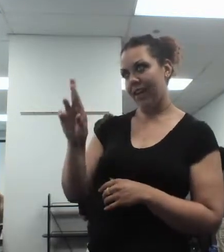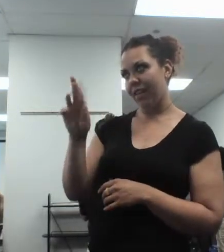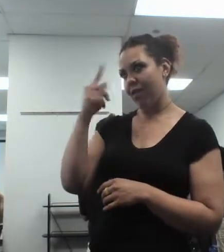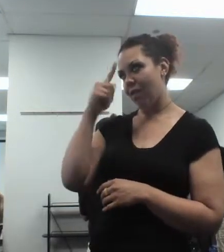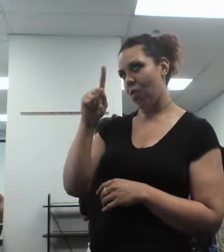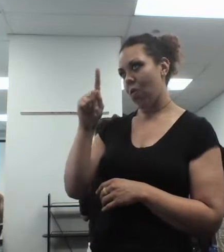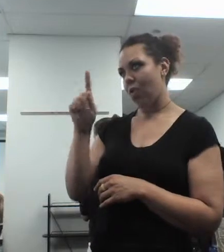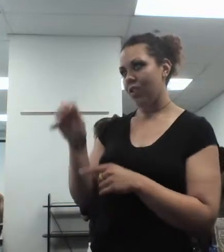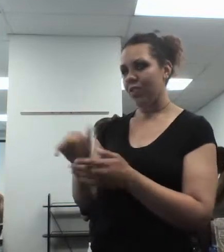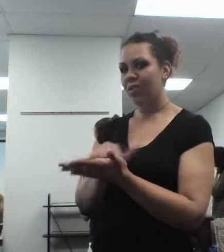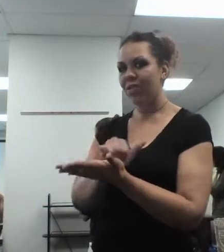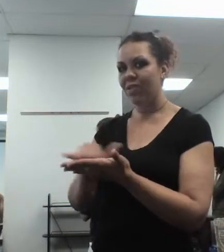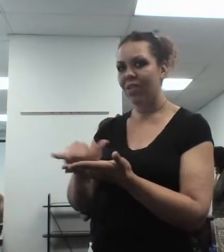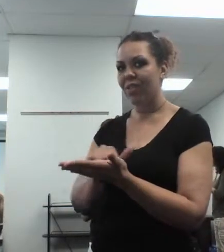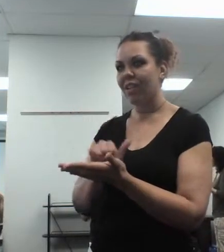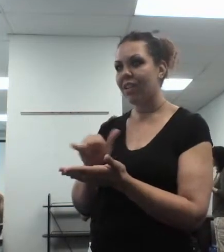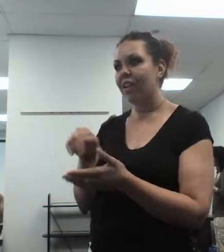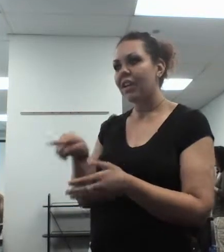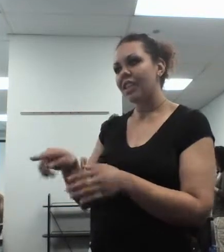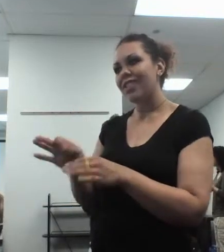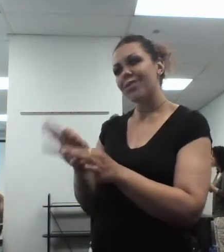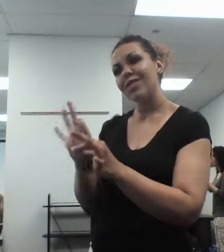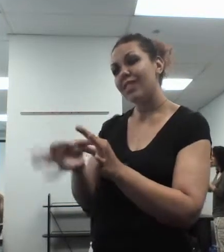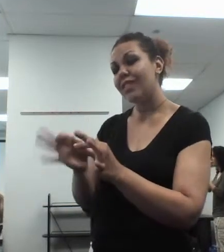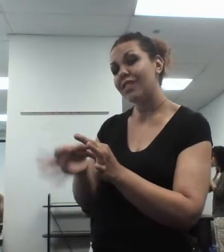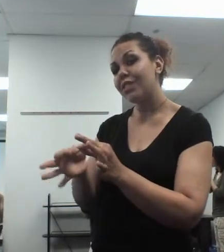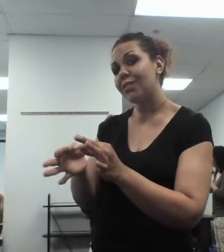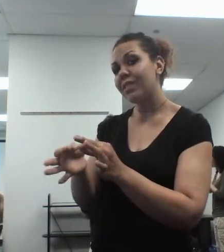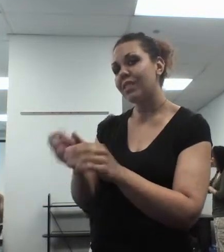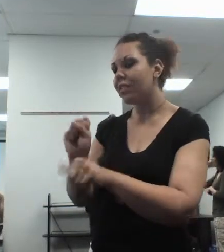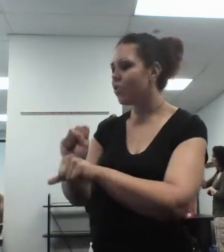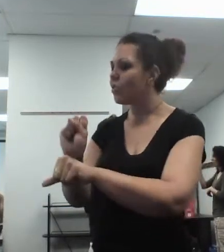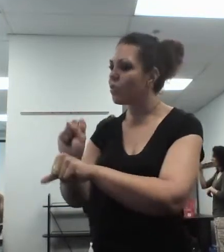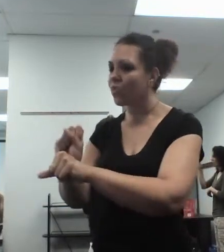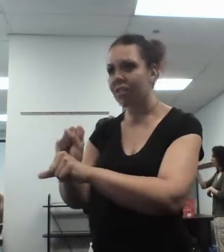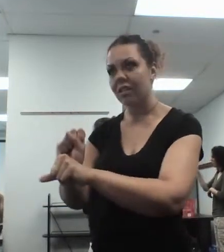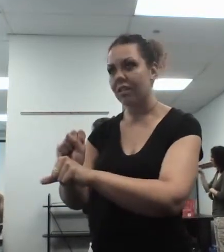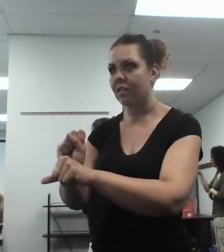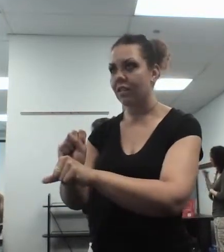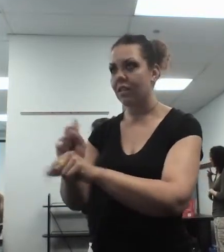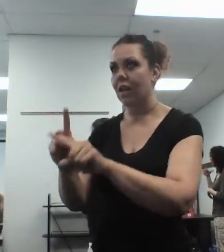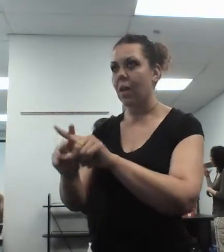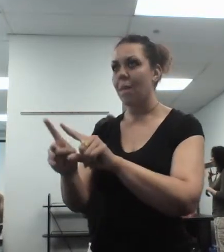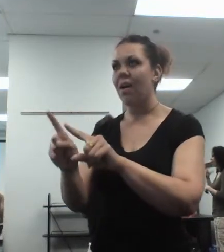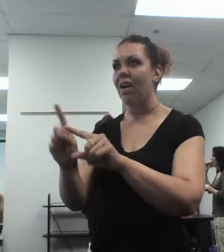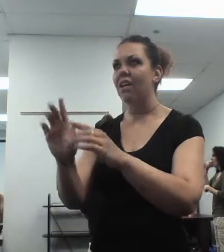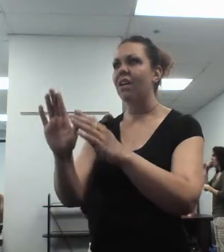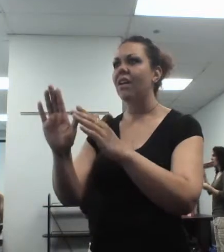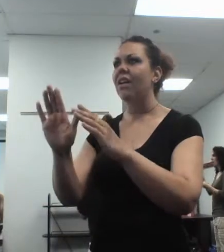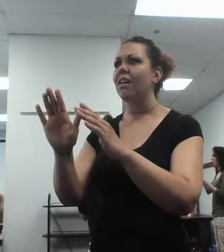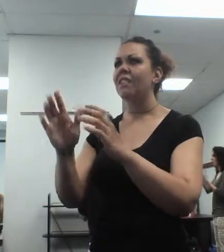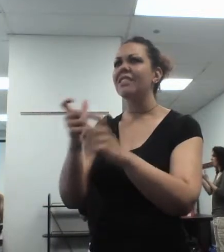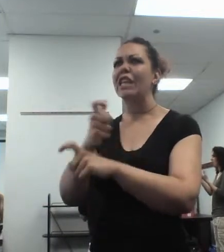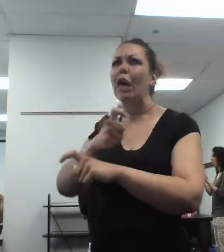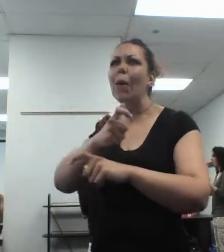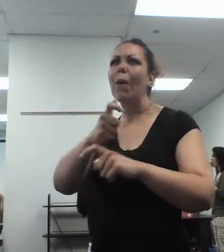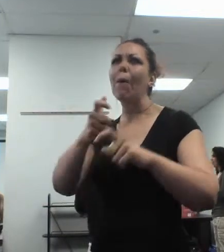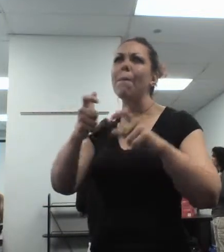she was just interpreting. She was literally just doing her job. She was, and there was like a whole outbreak about it because she was doing too